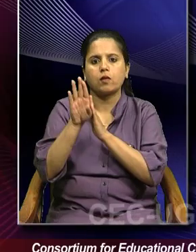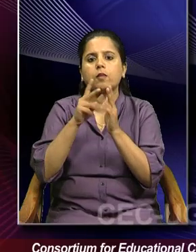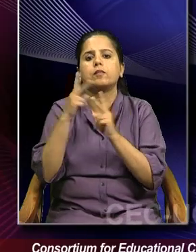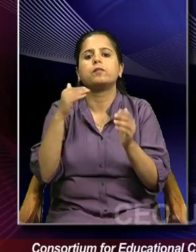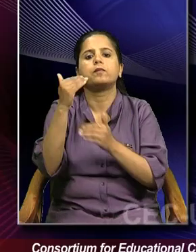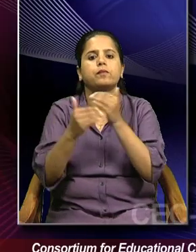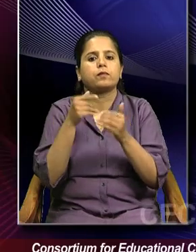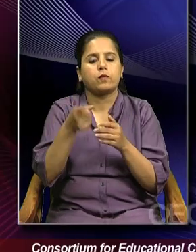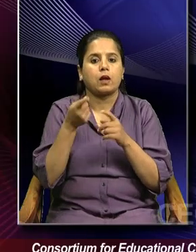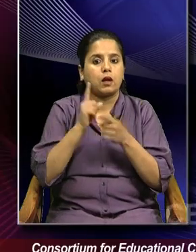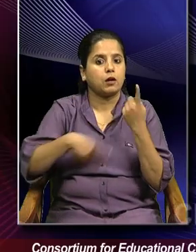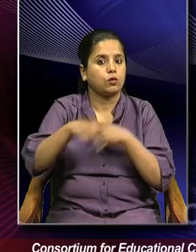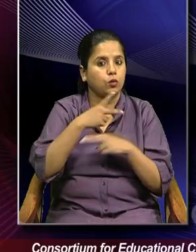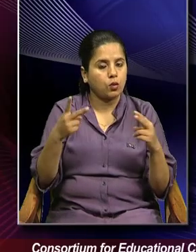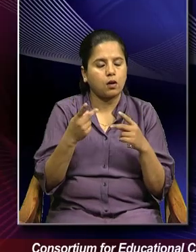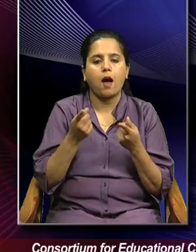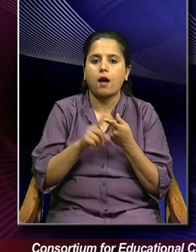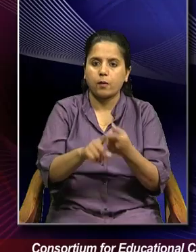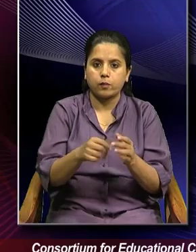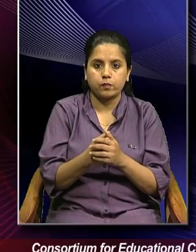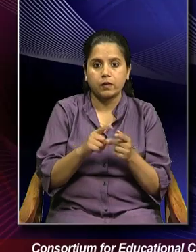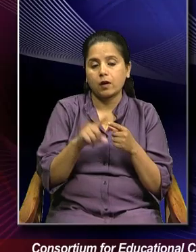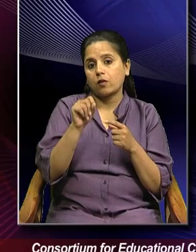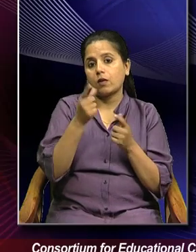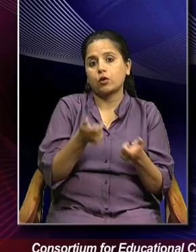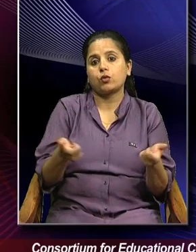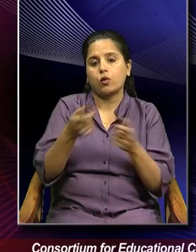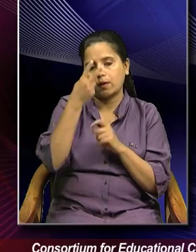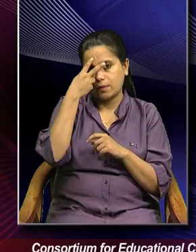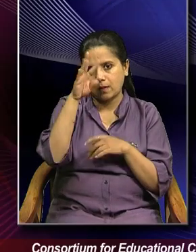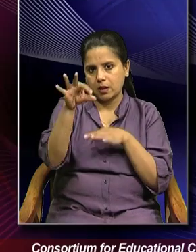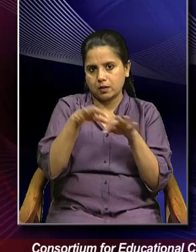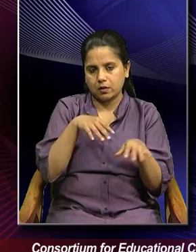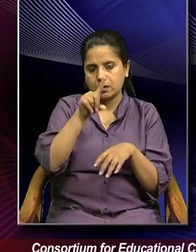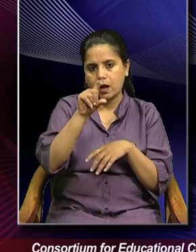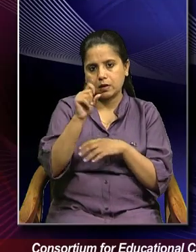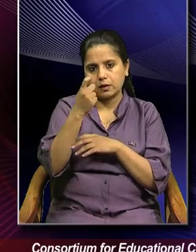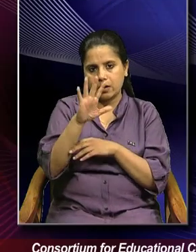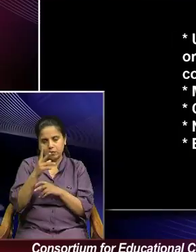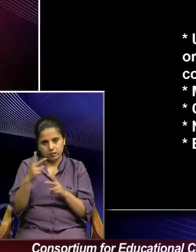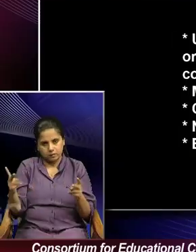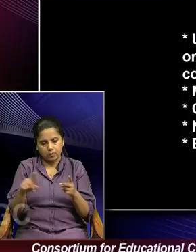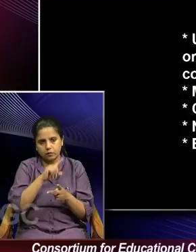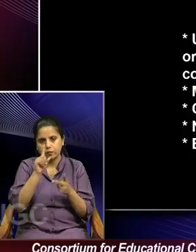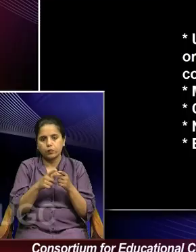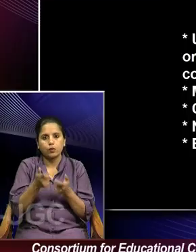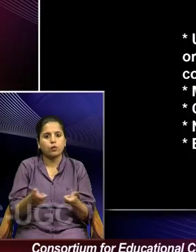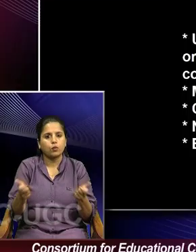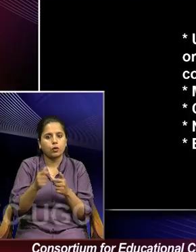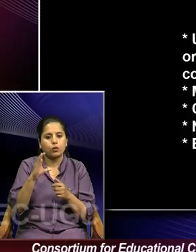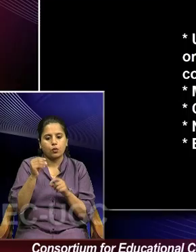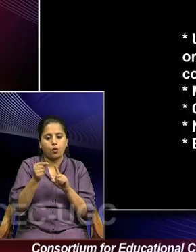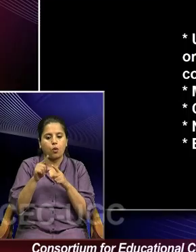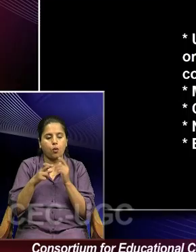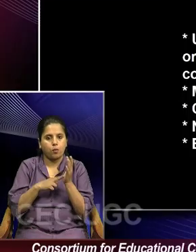important historical trajectory. So, the first conference was in Mexico City in 1975, the second conference in Copenhagen